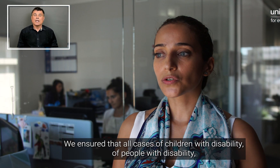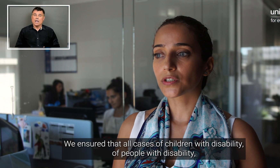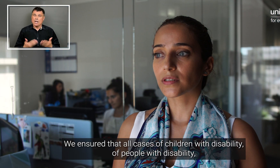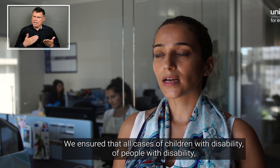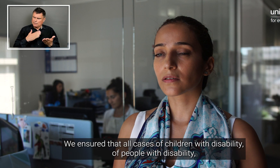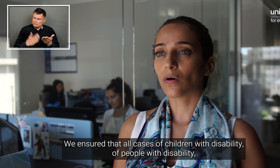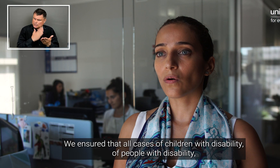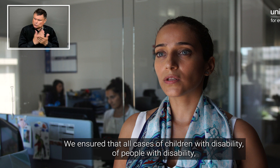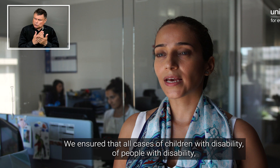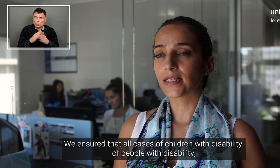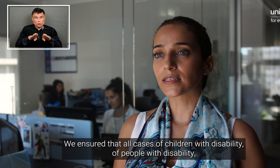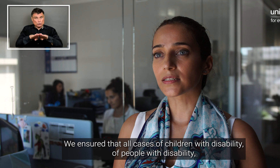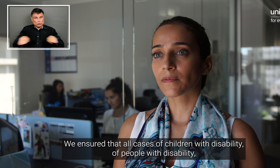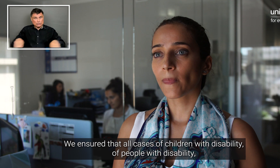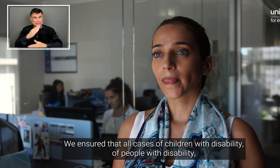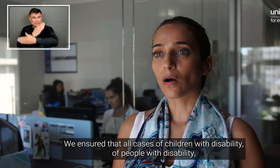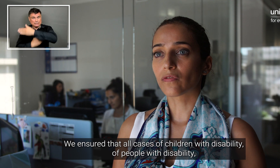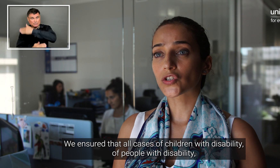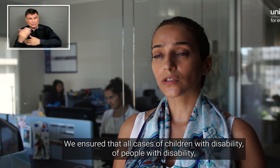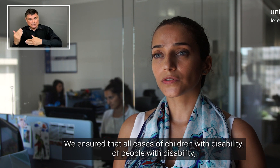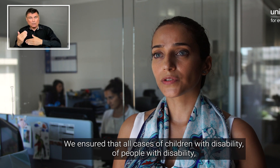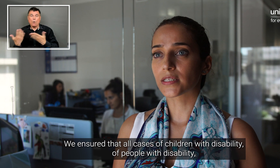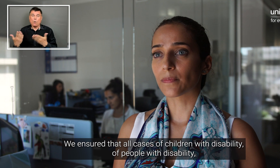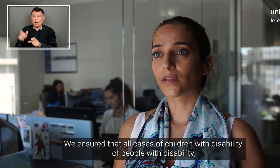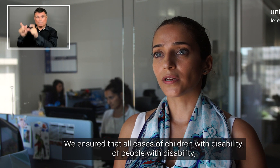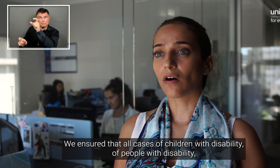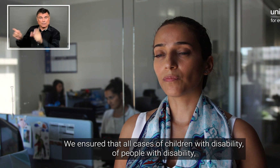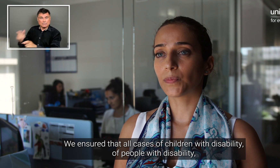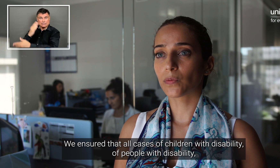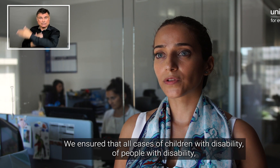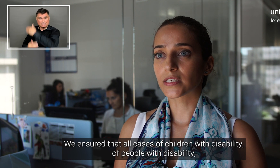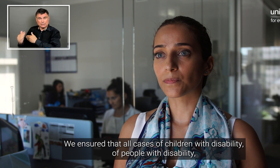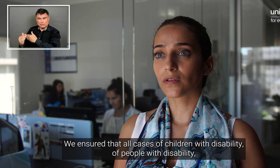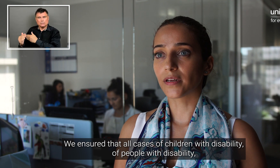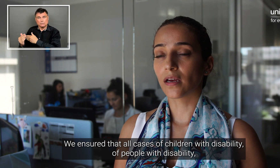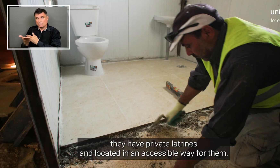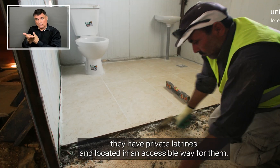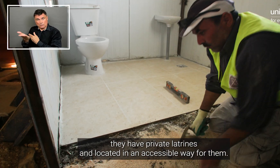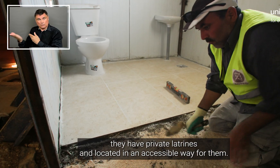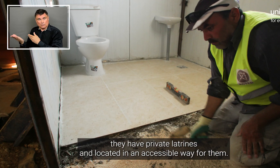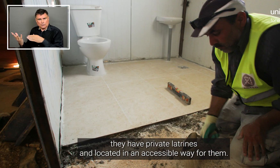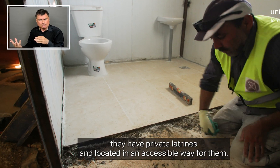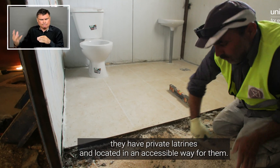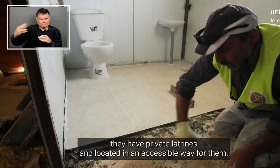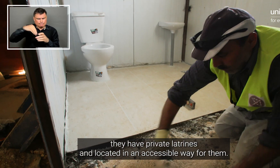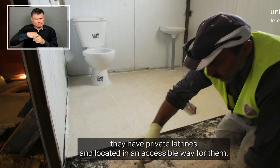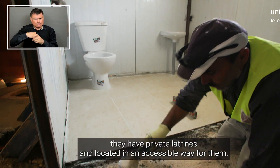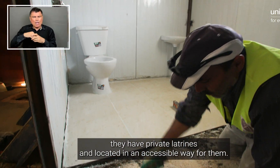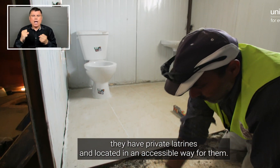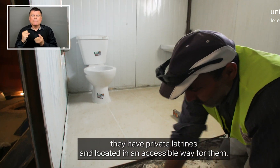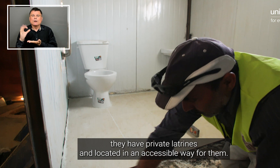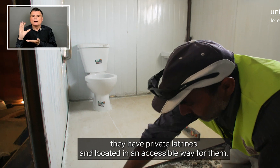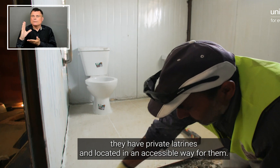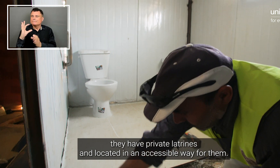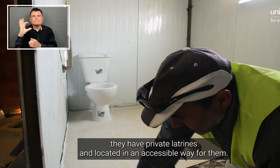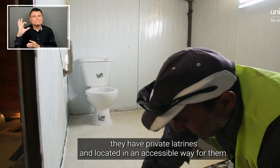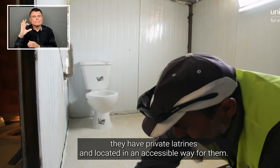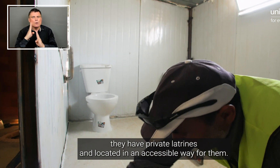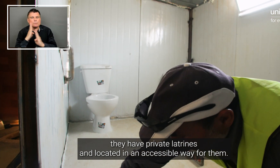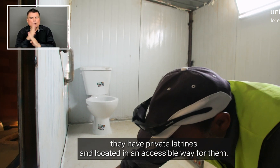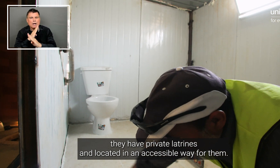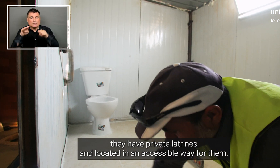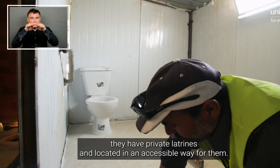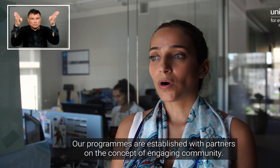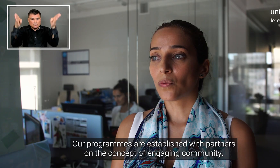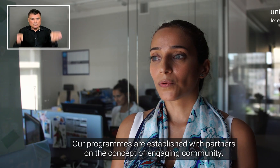We ensured that all cases of children with disability, of people with disability, they have private latrines and located in an accessible